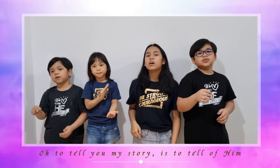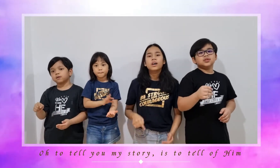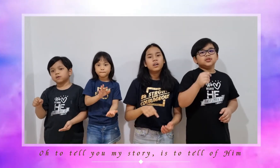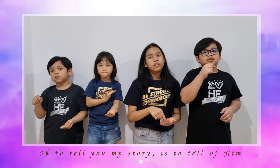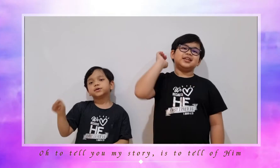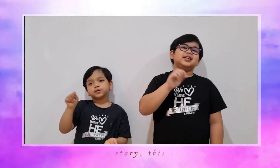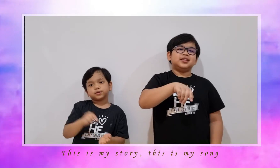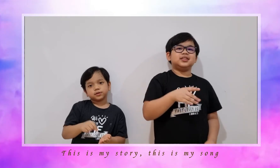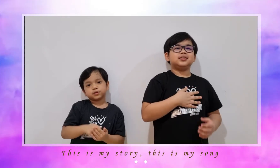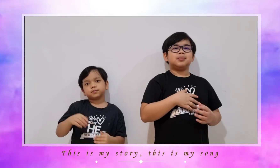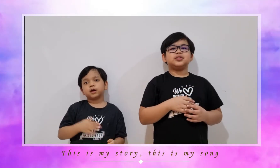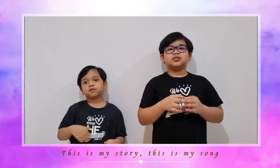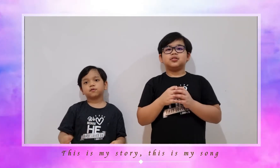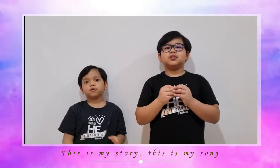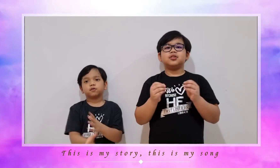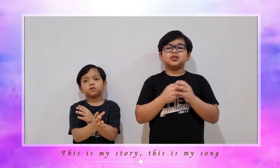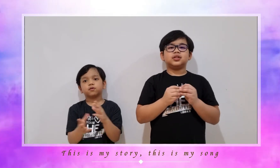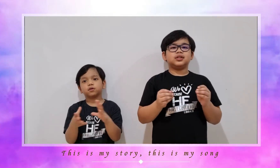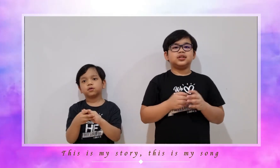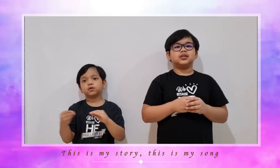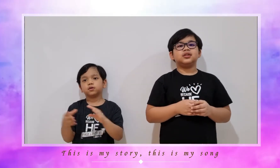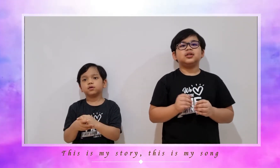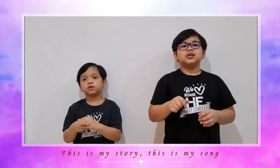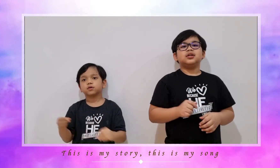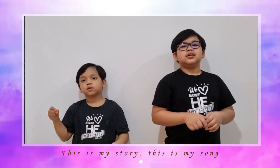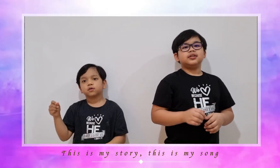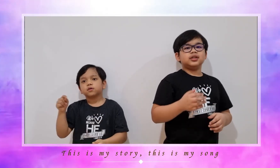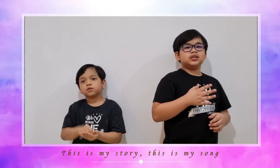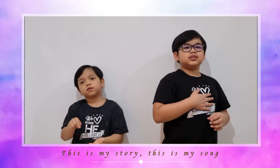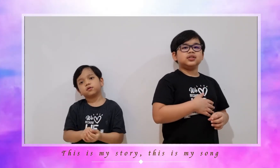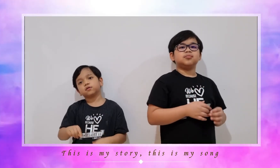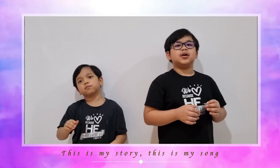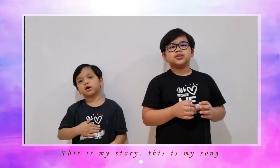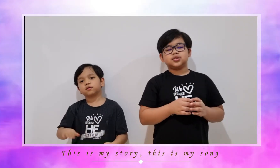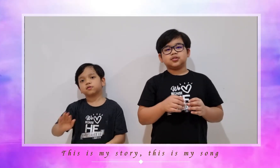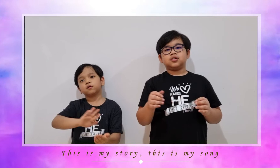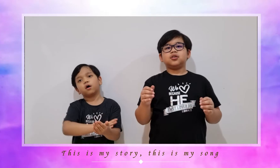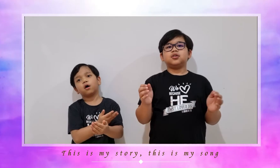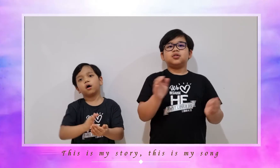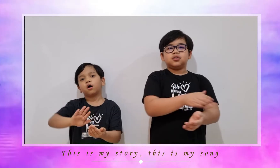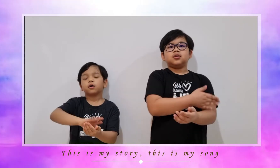This is my story This is my song